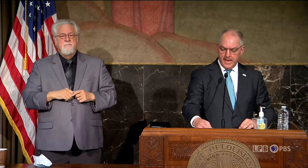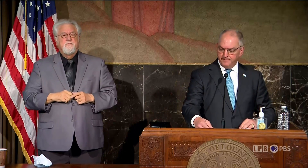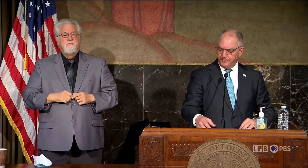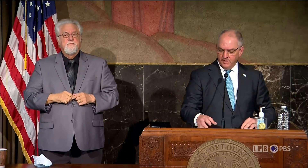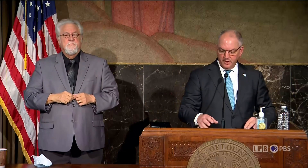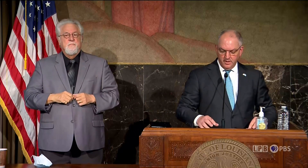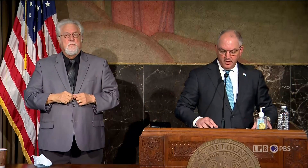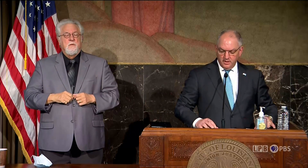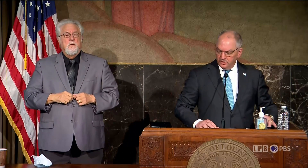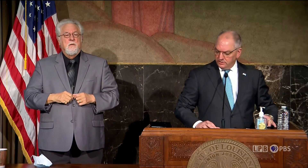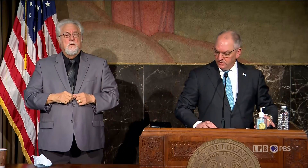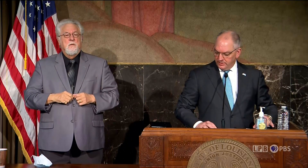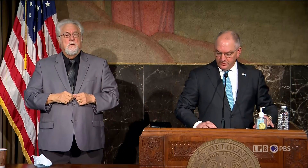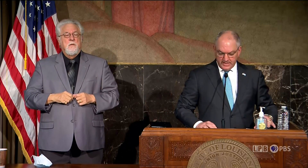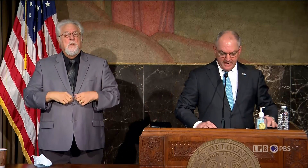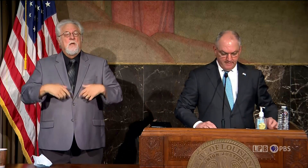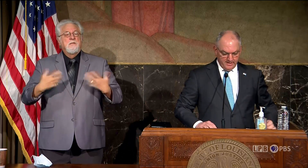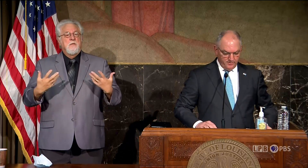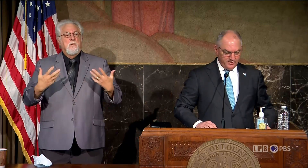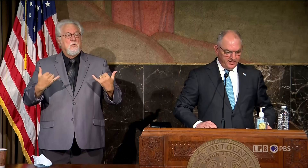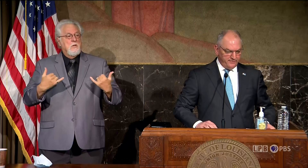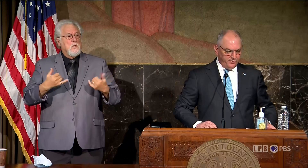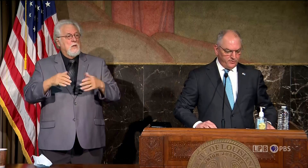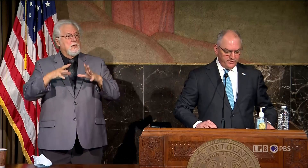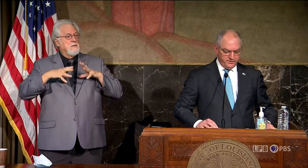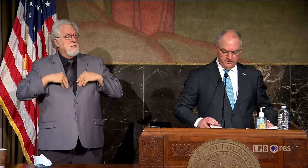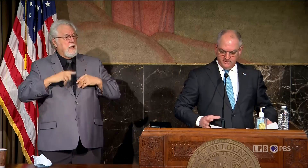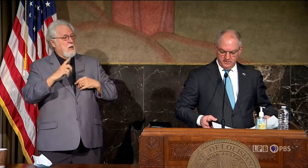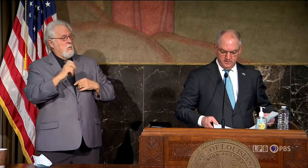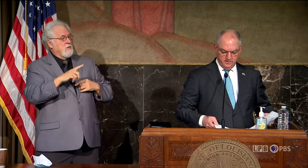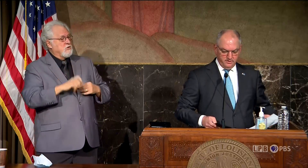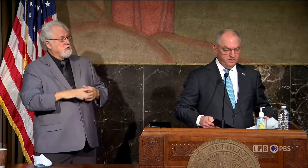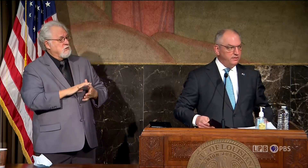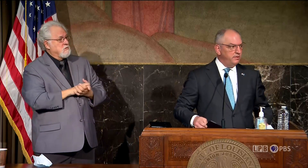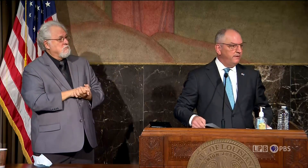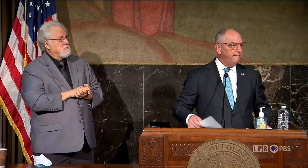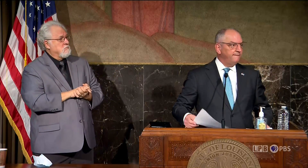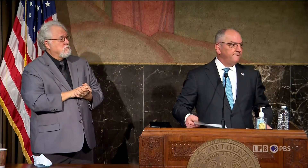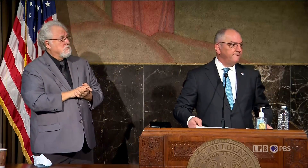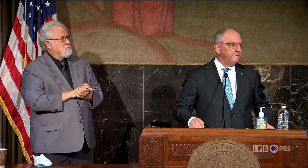to do that. So at this time, I will take a few questions.